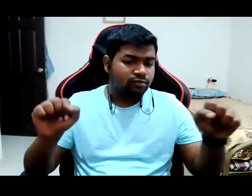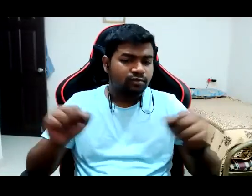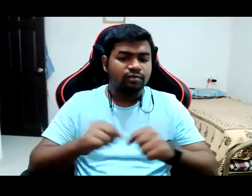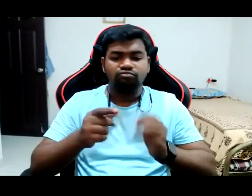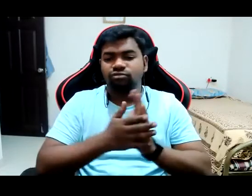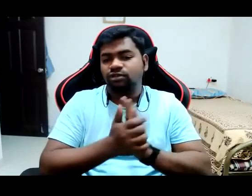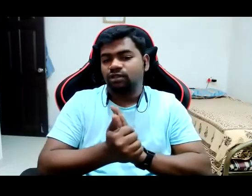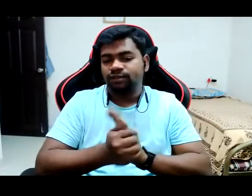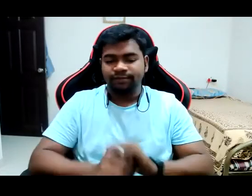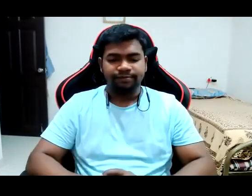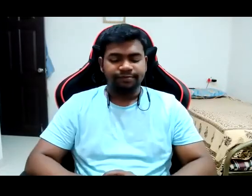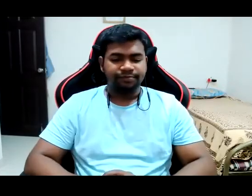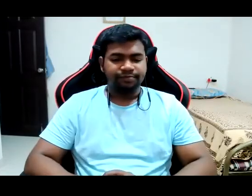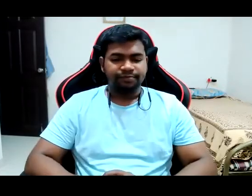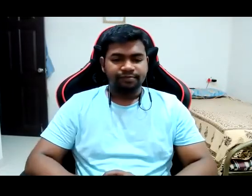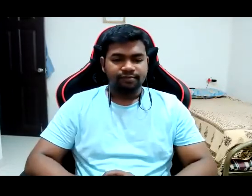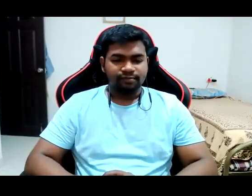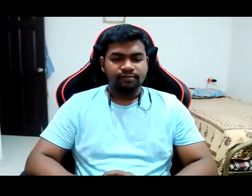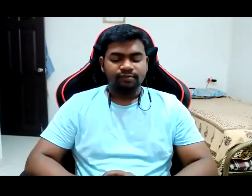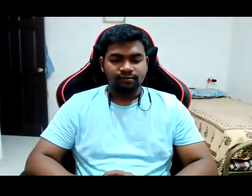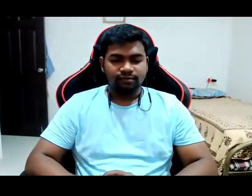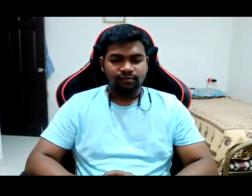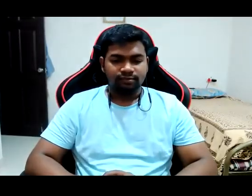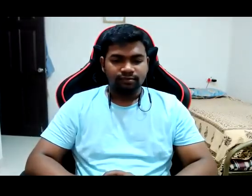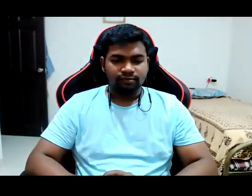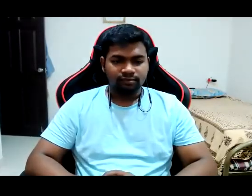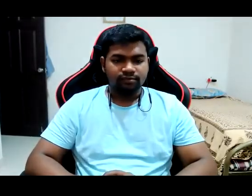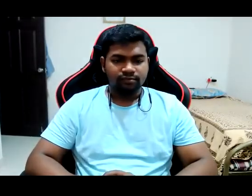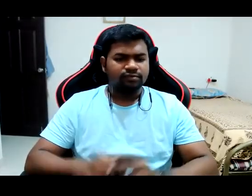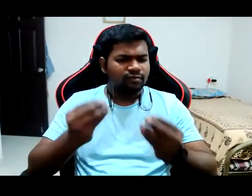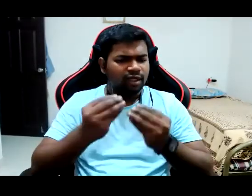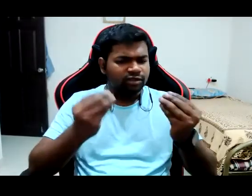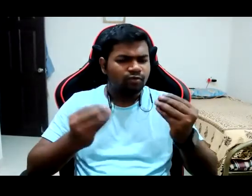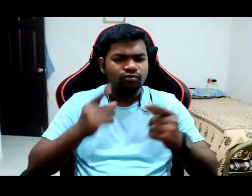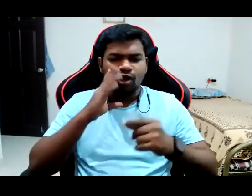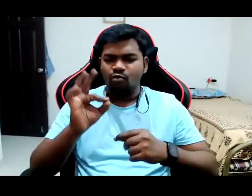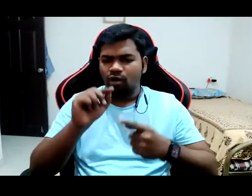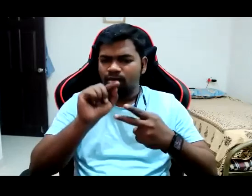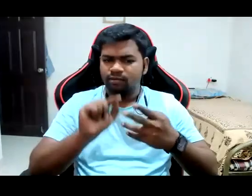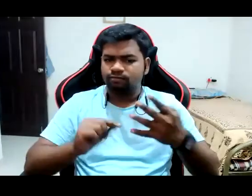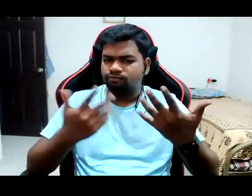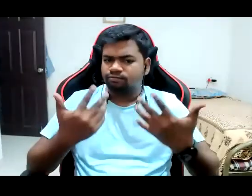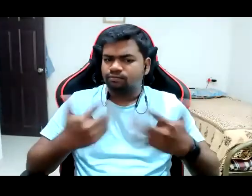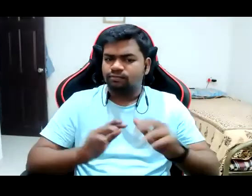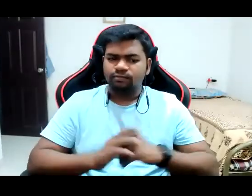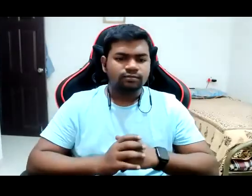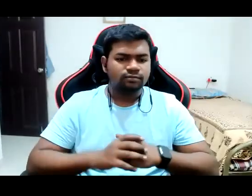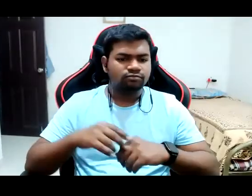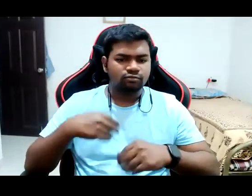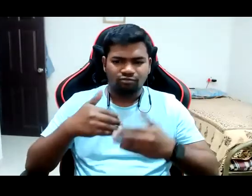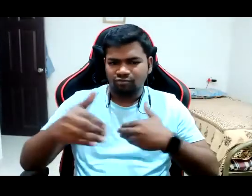skills. Again, so those are some of the most important things that we'll be looking